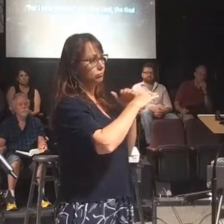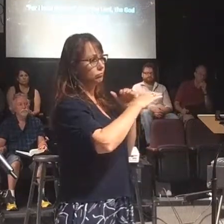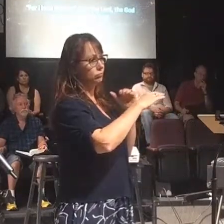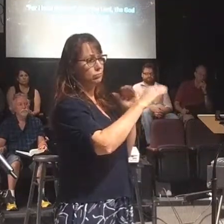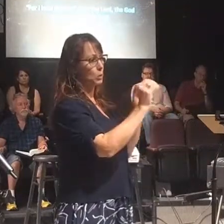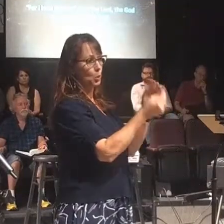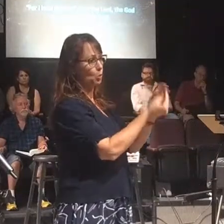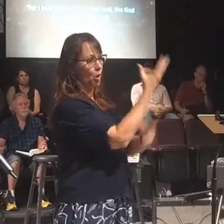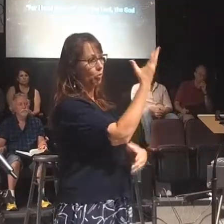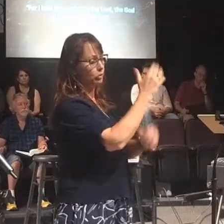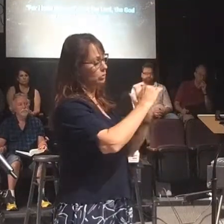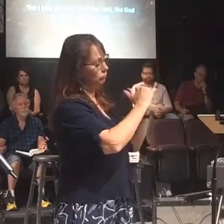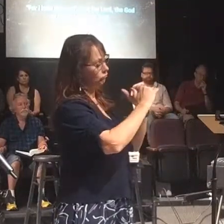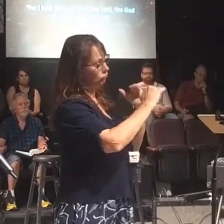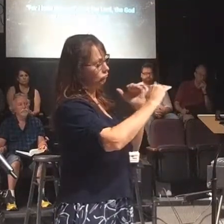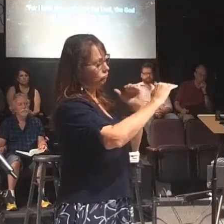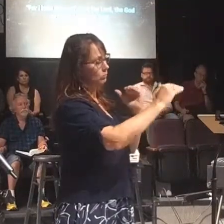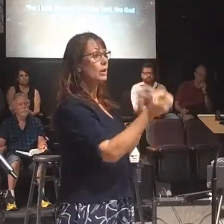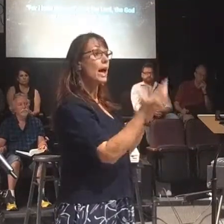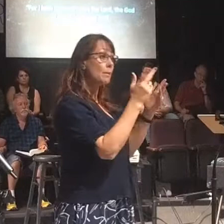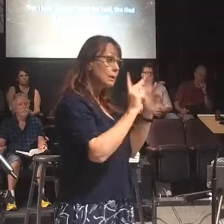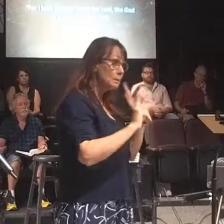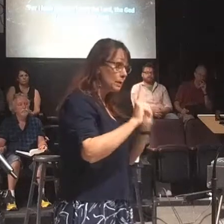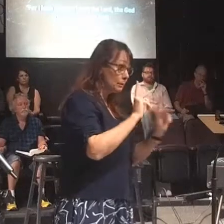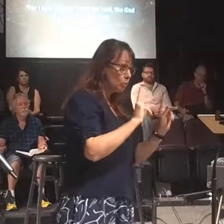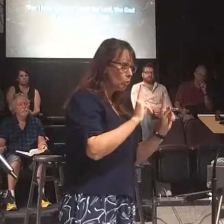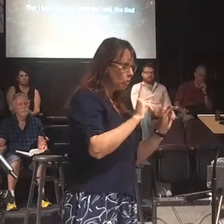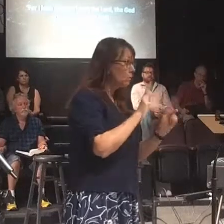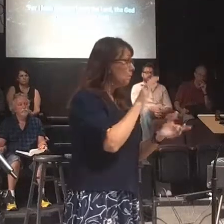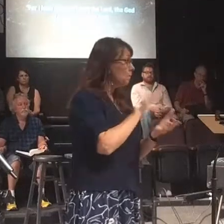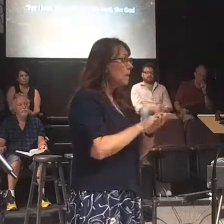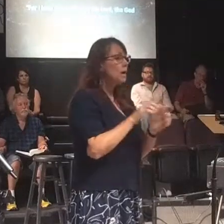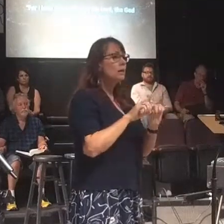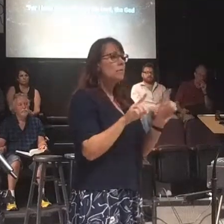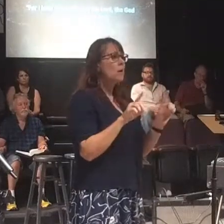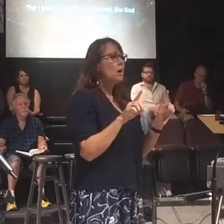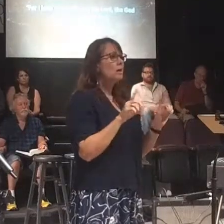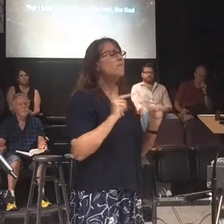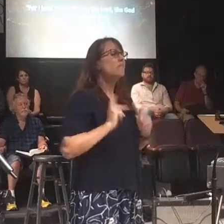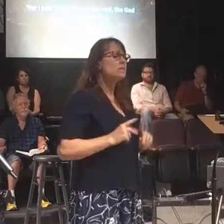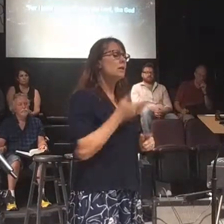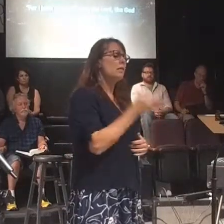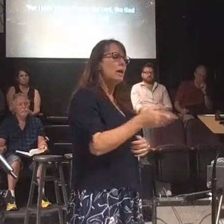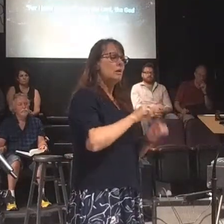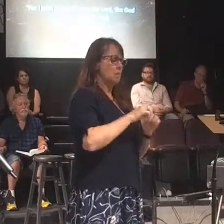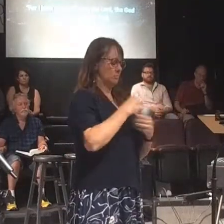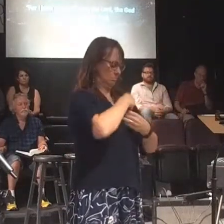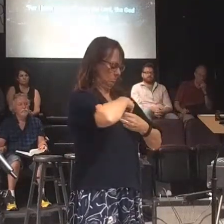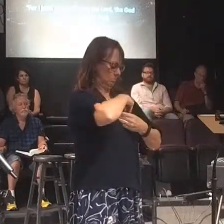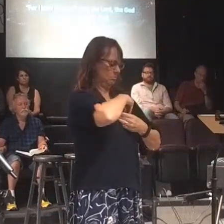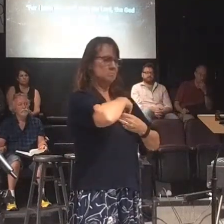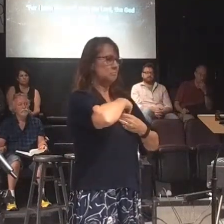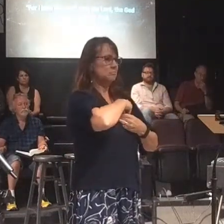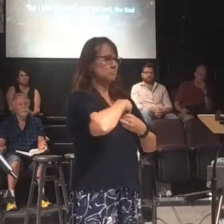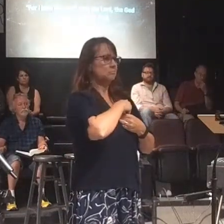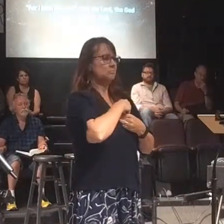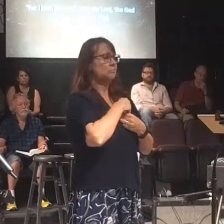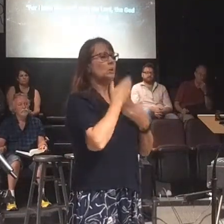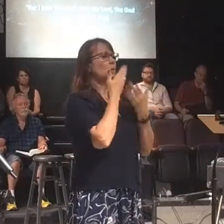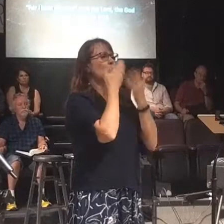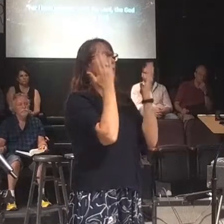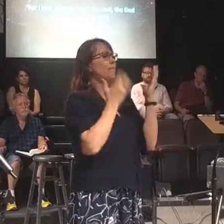right? How many people do you know that are just in your marriage, but only physically there, but not emotionally, not spiritually?